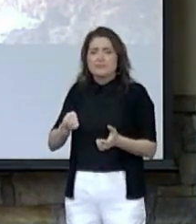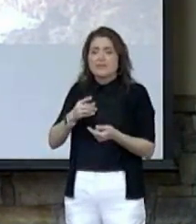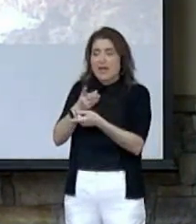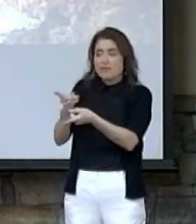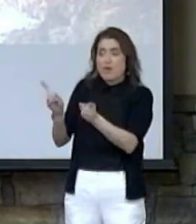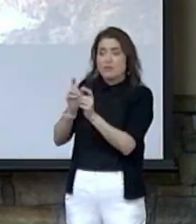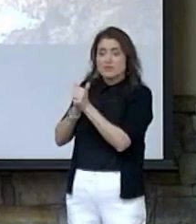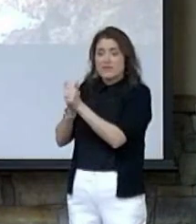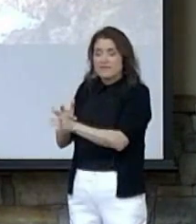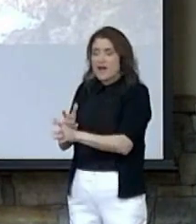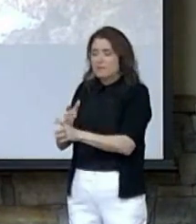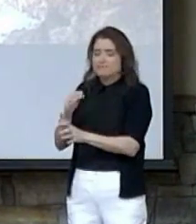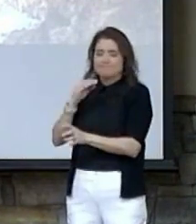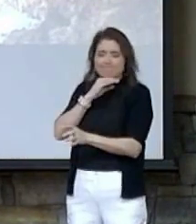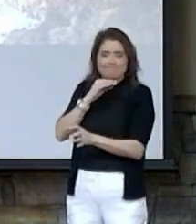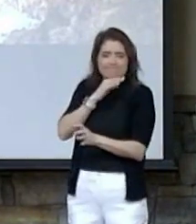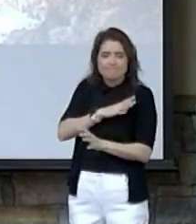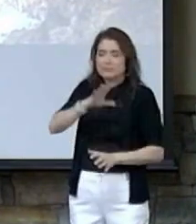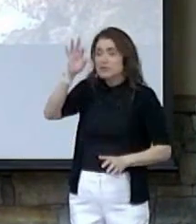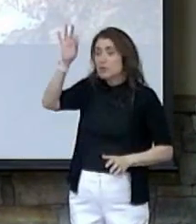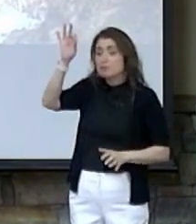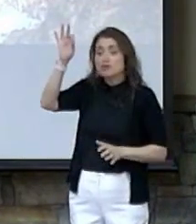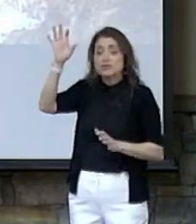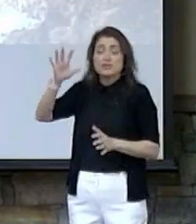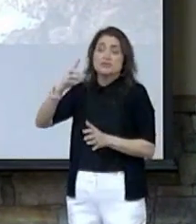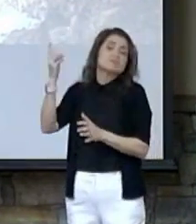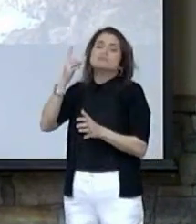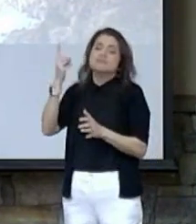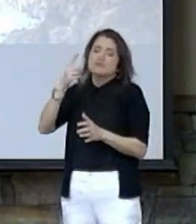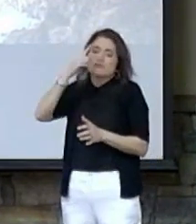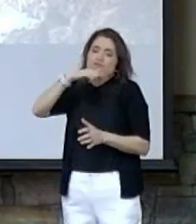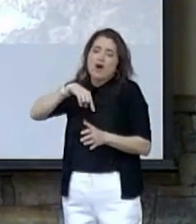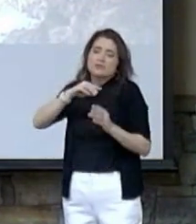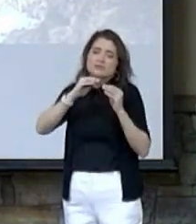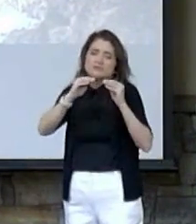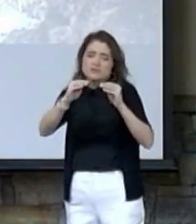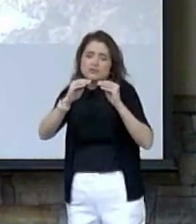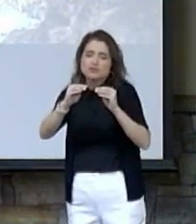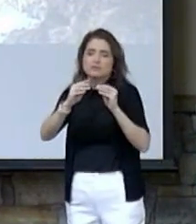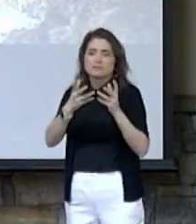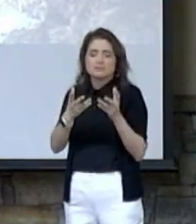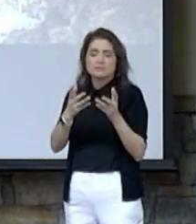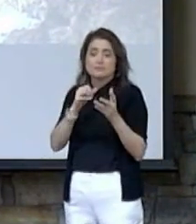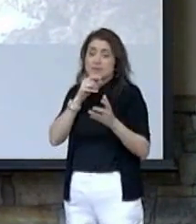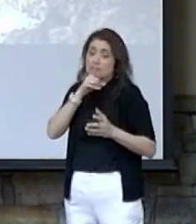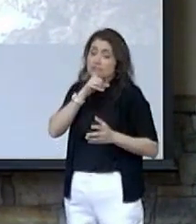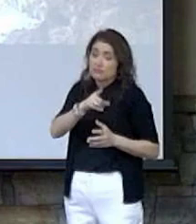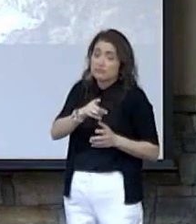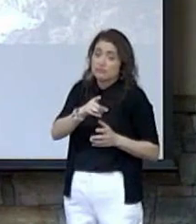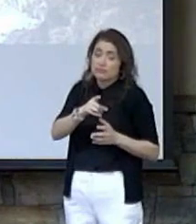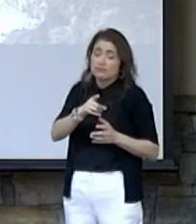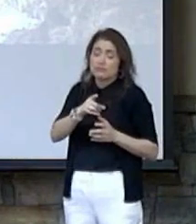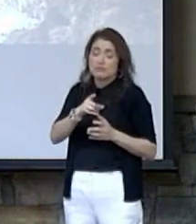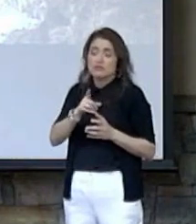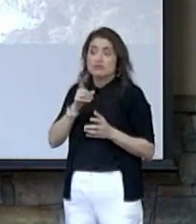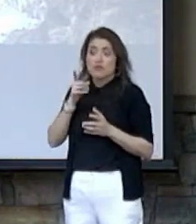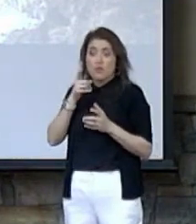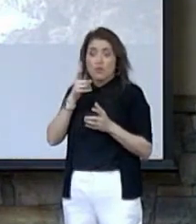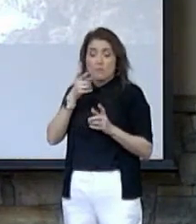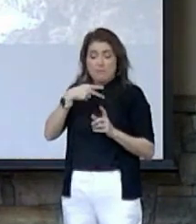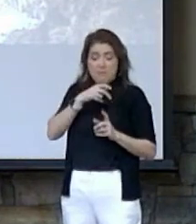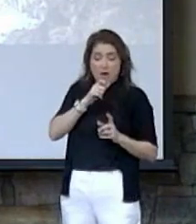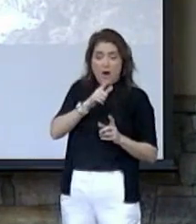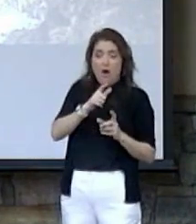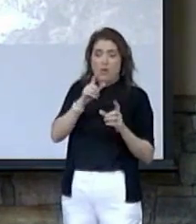blasphemous, that they were preaching something that was false doctrine. It wasn't true. And as a result, he was doing everything in